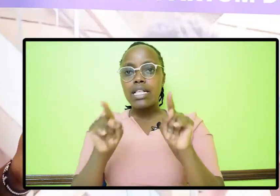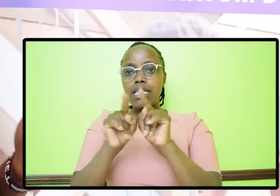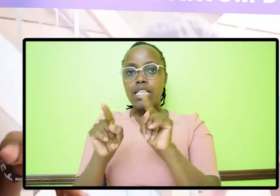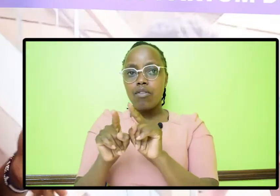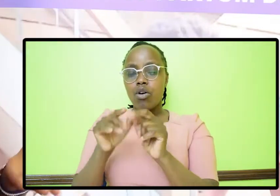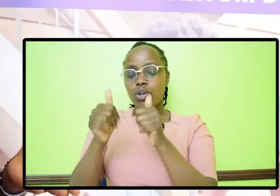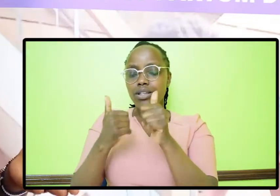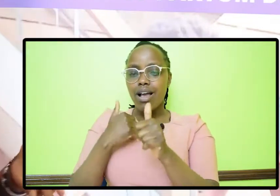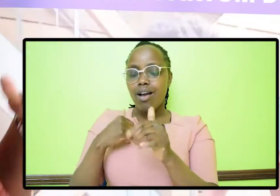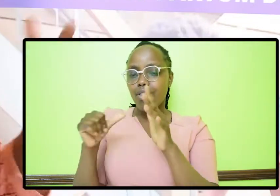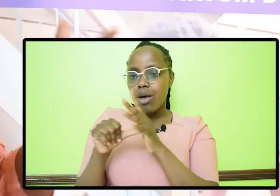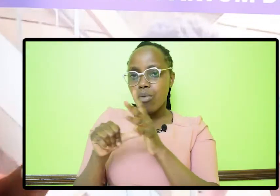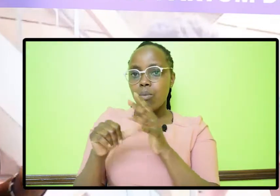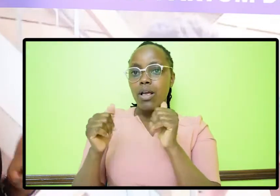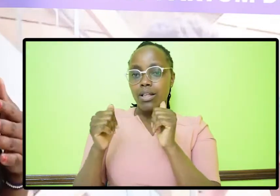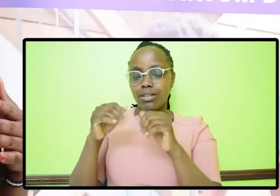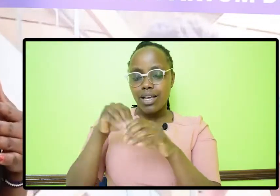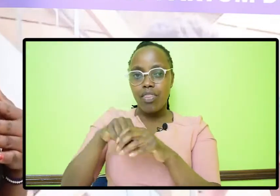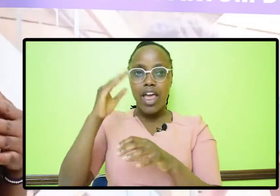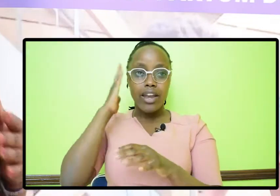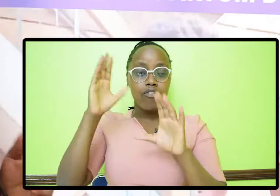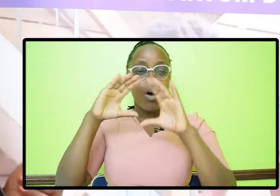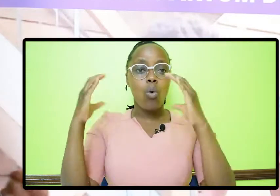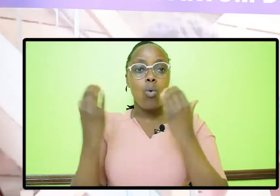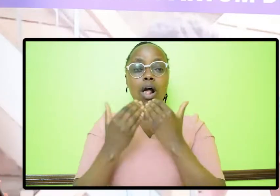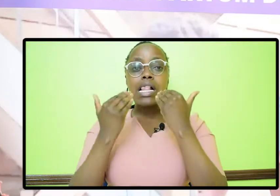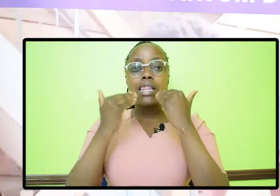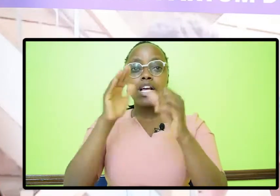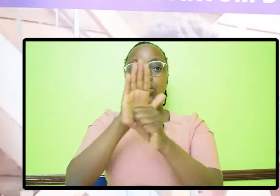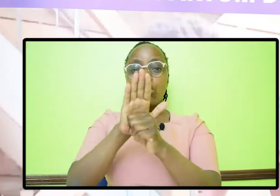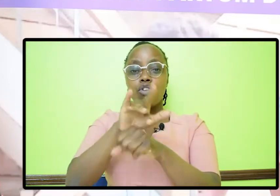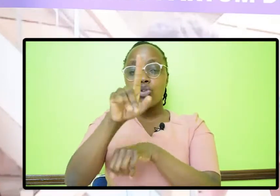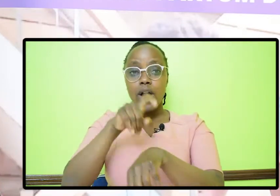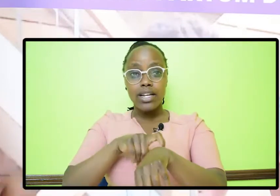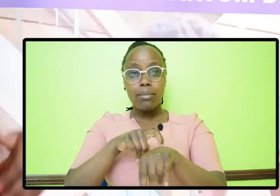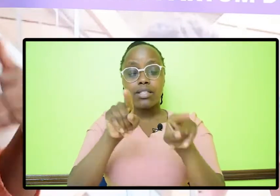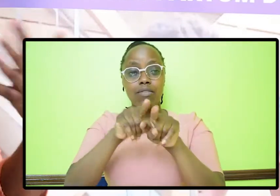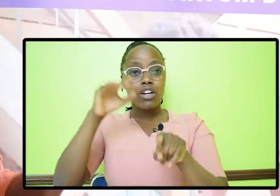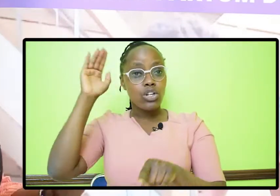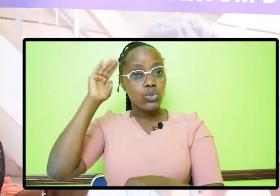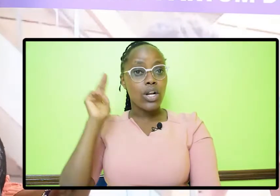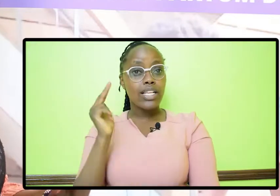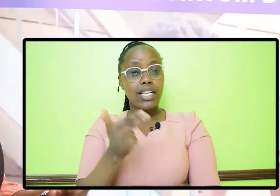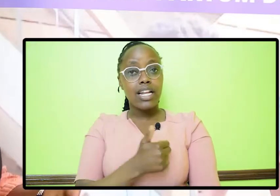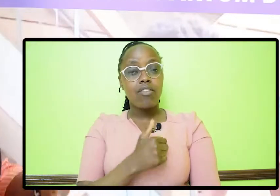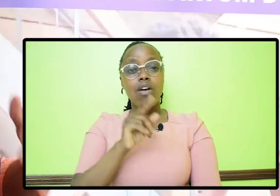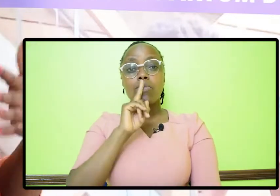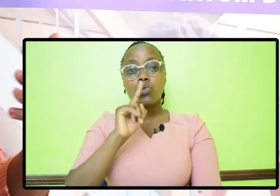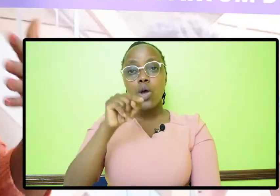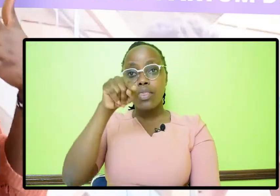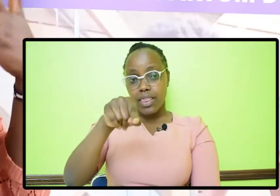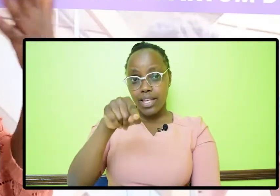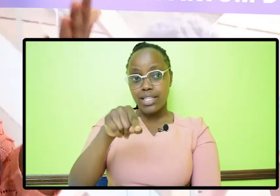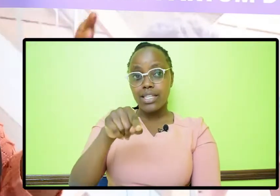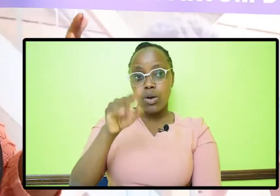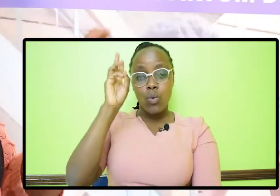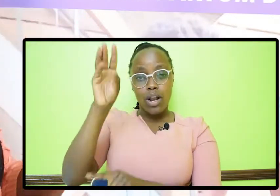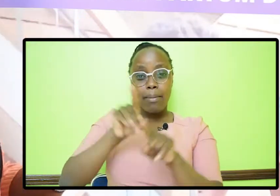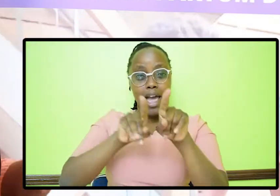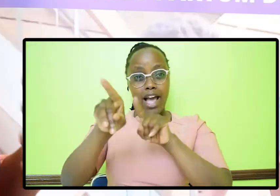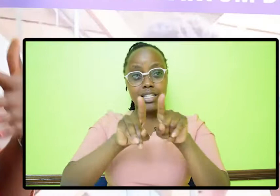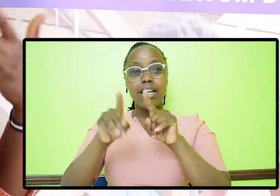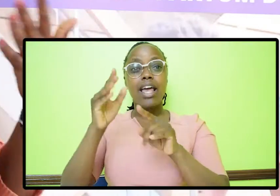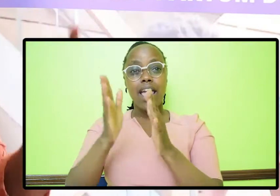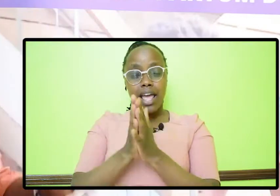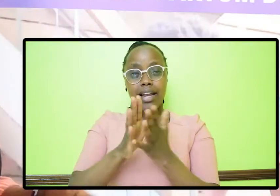that are there with child loss, especially in the deaf world. So thank you very much for your time and for listening to us. I'm sure this will